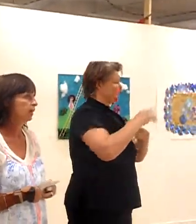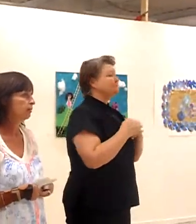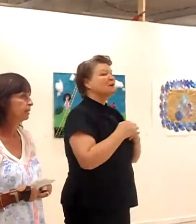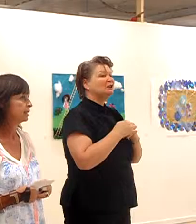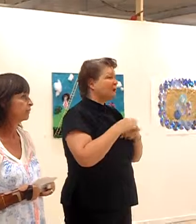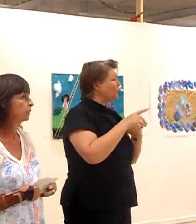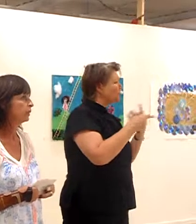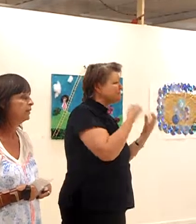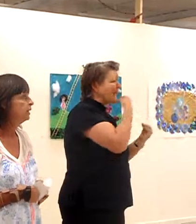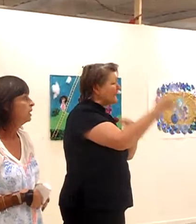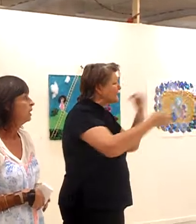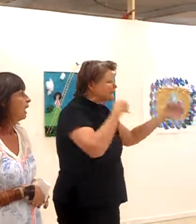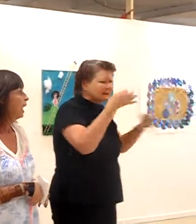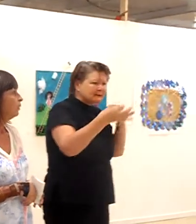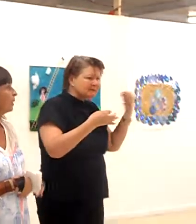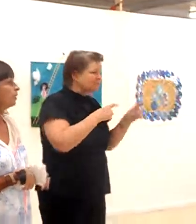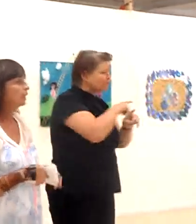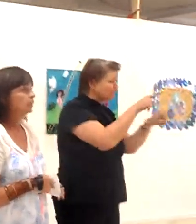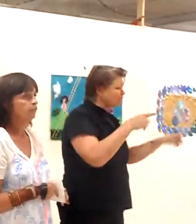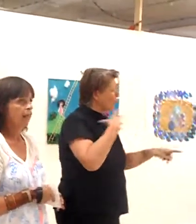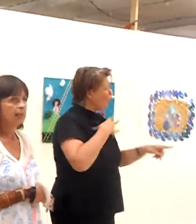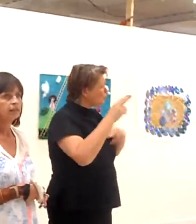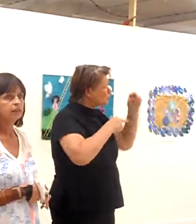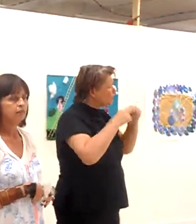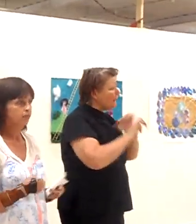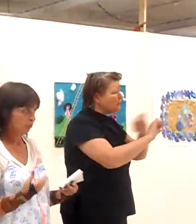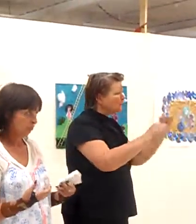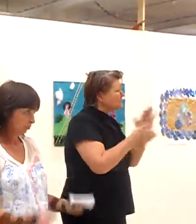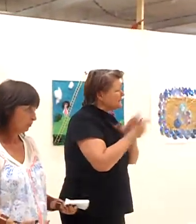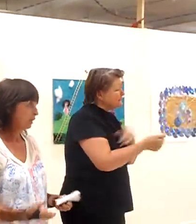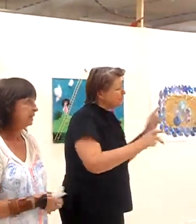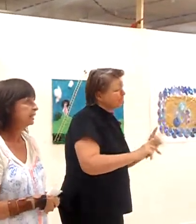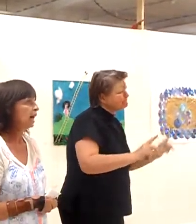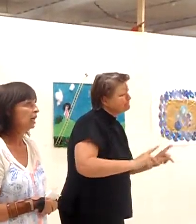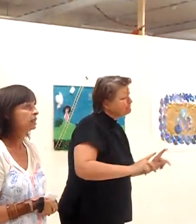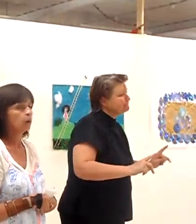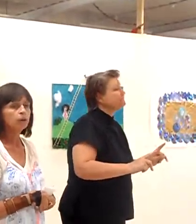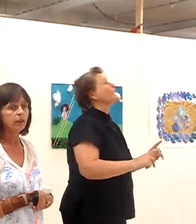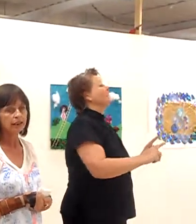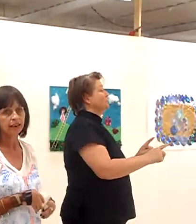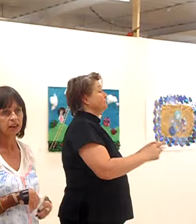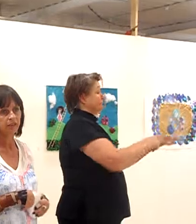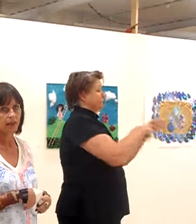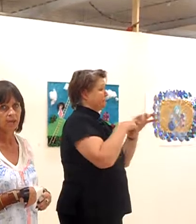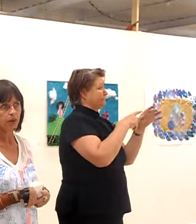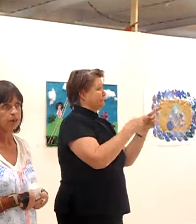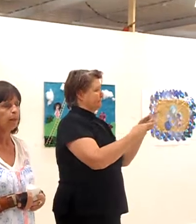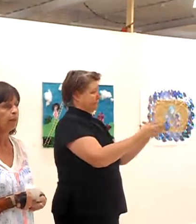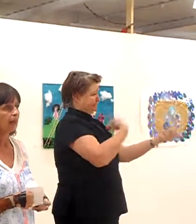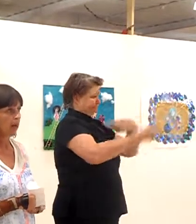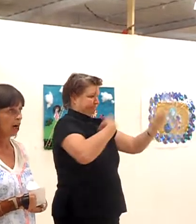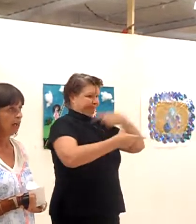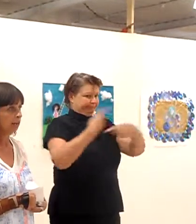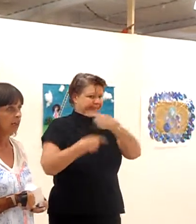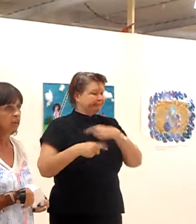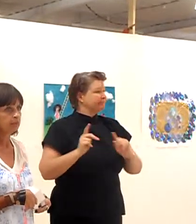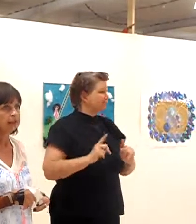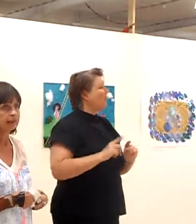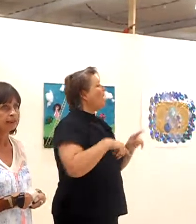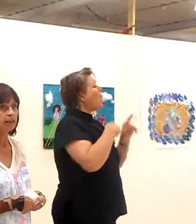they want to develop and stuff as well. And one of the things we found, listening to artists, but also listening to the funding bodies about when they get